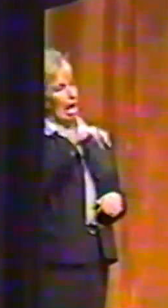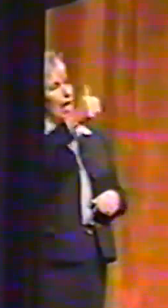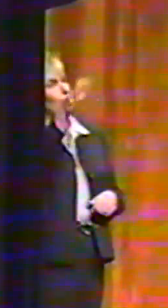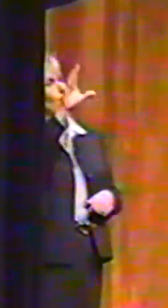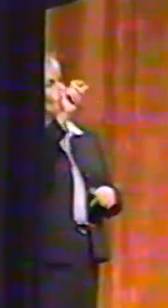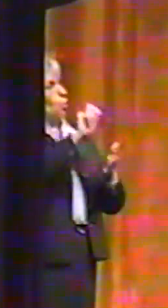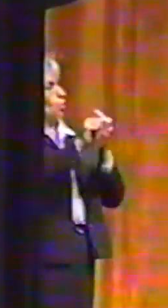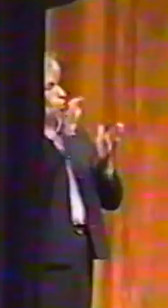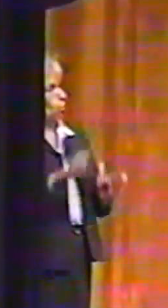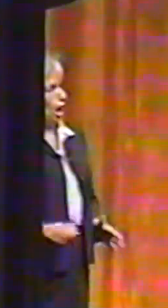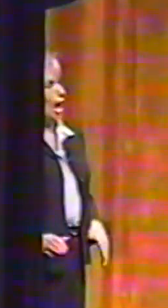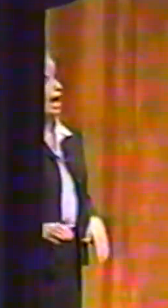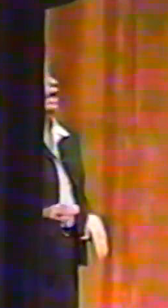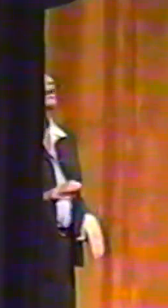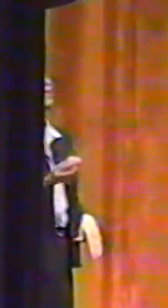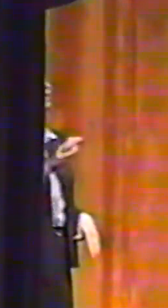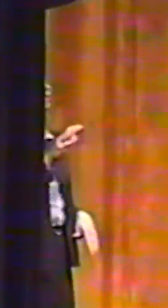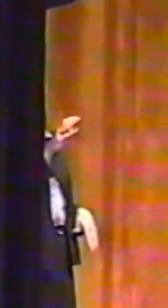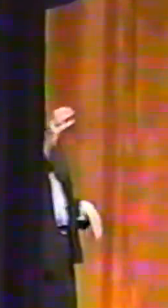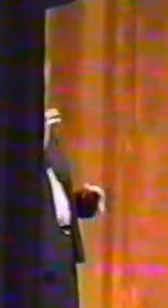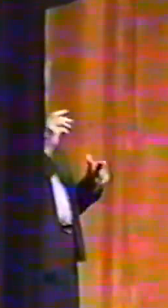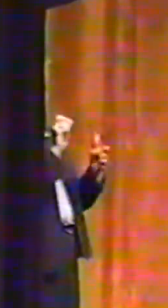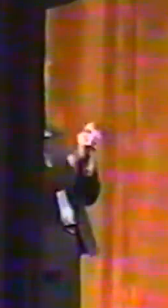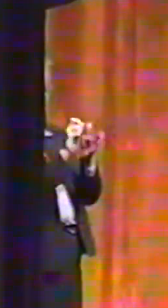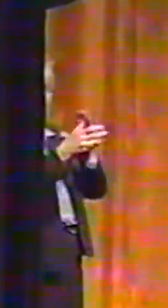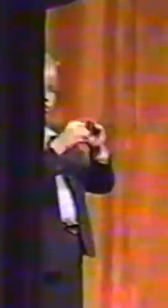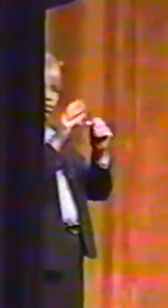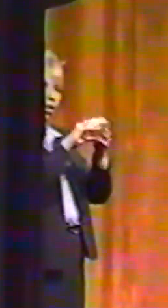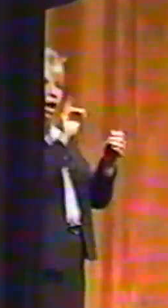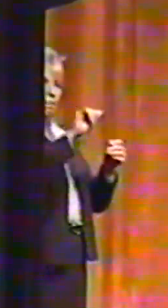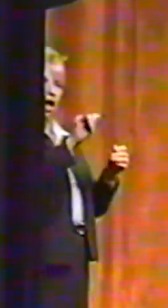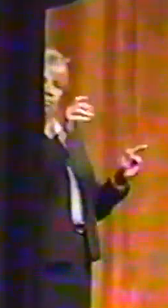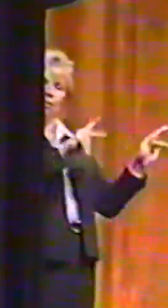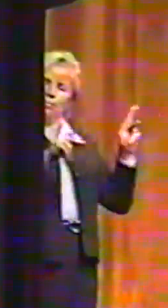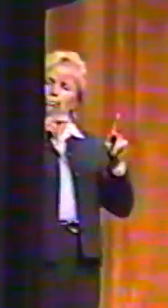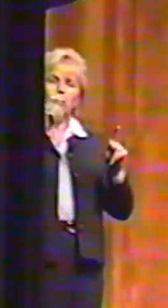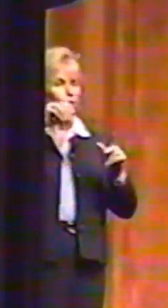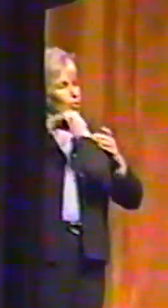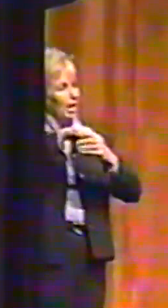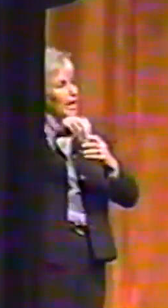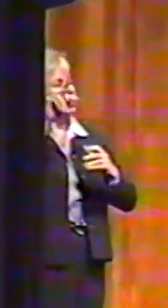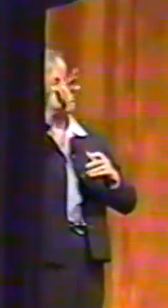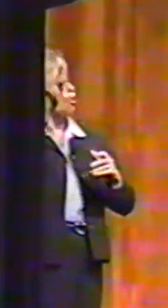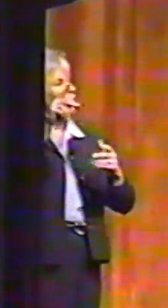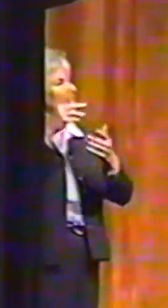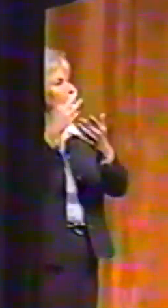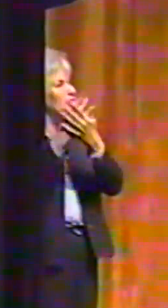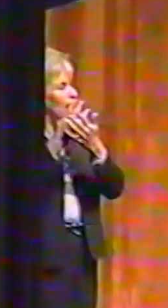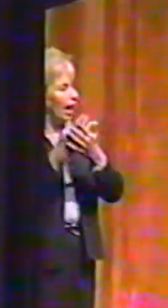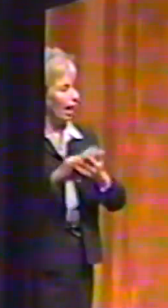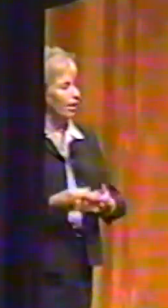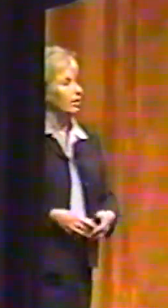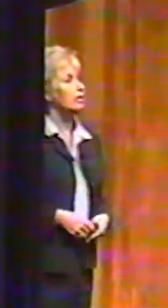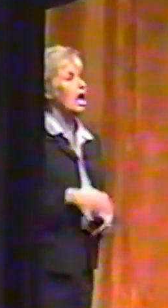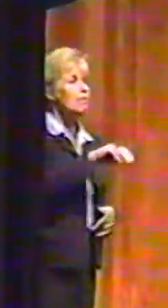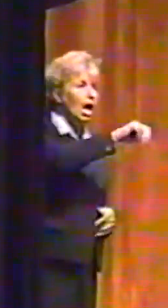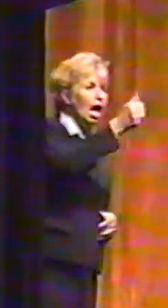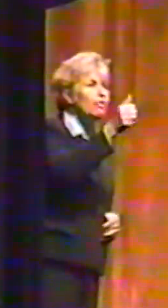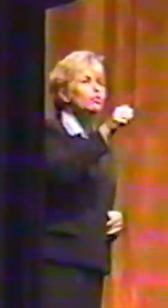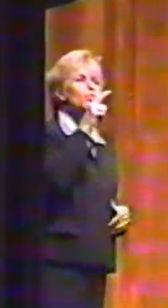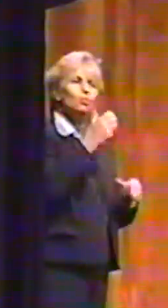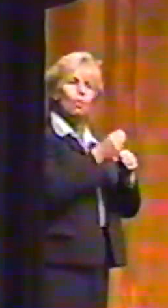including the girl who cries, the one I mentioned earlier, and others who had won their asylum cases but remained locked up by the INS.